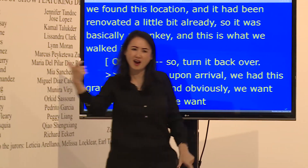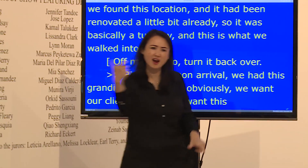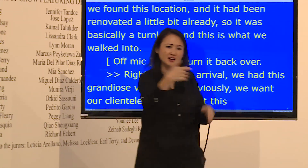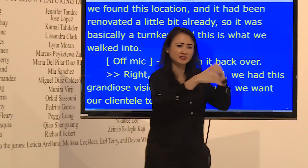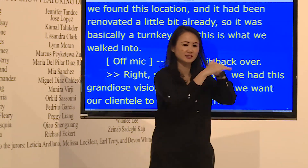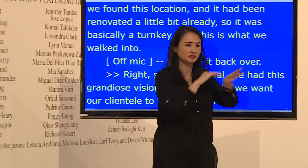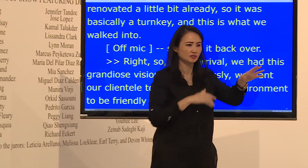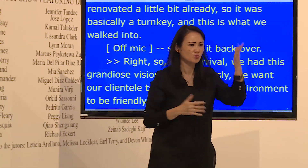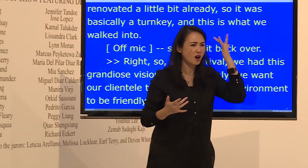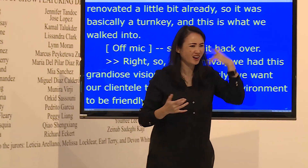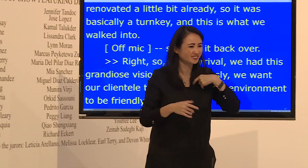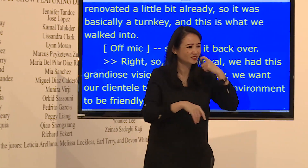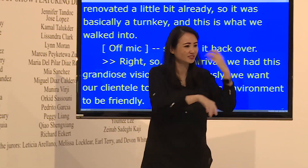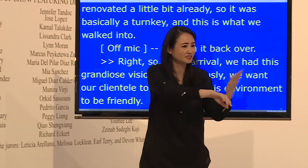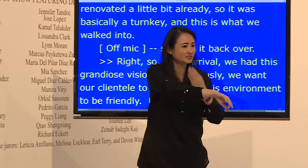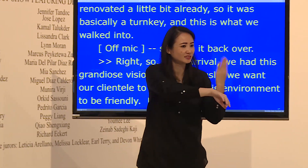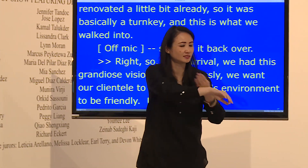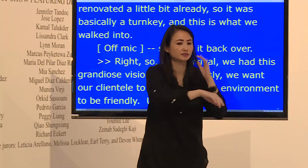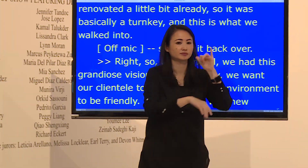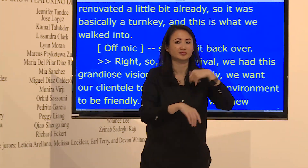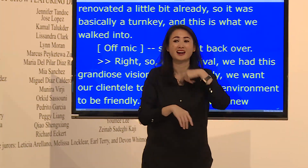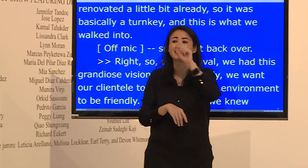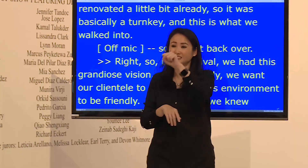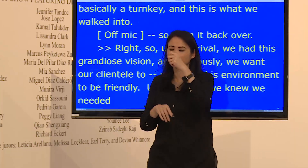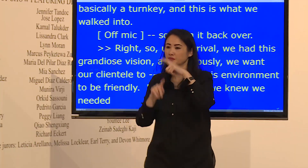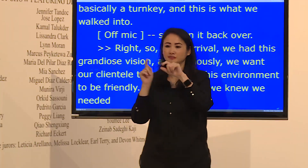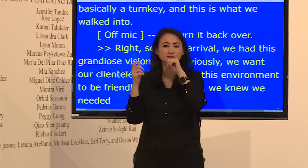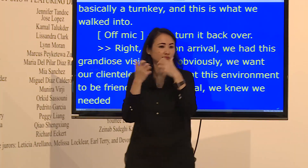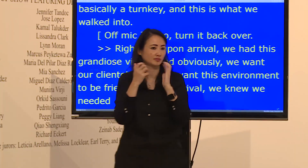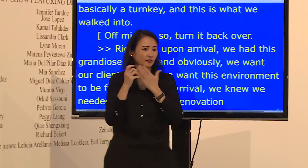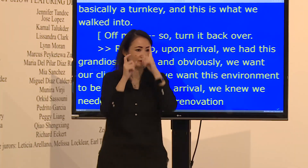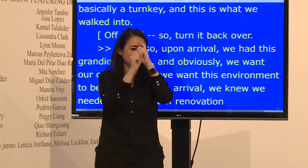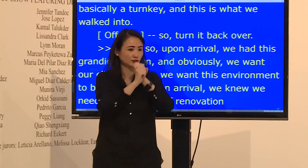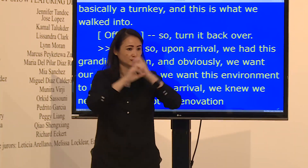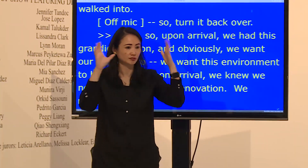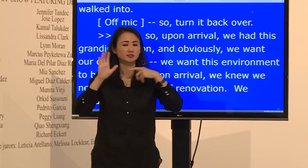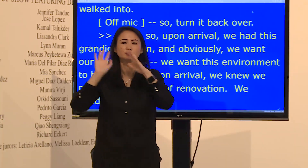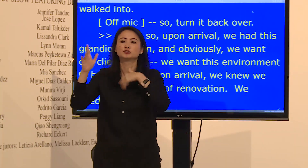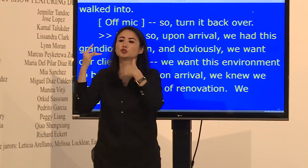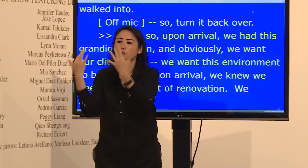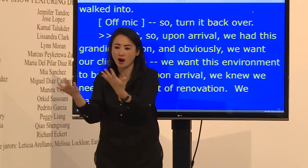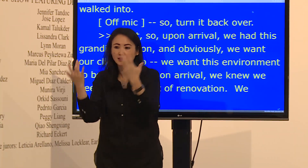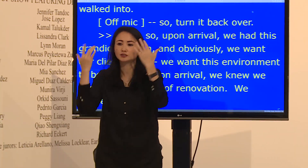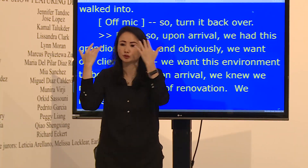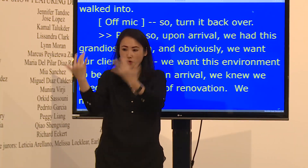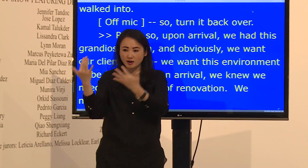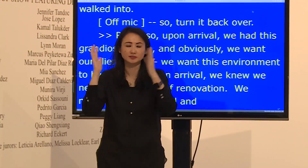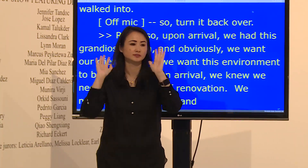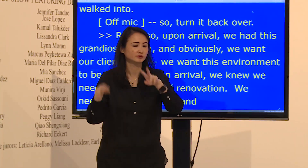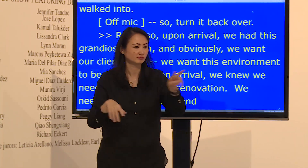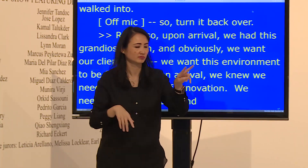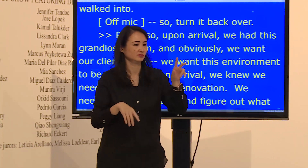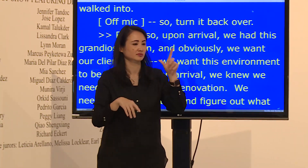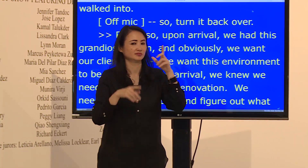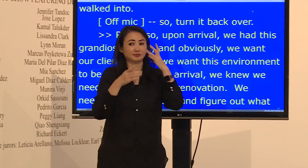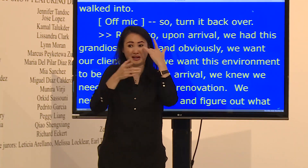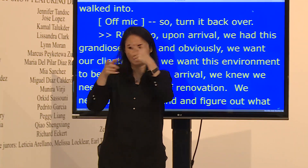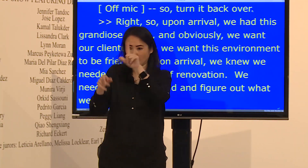run around and figure out what we needed to do to make it deaf friendly. Our vision was to incorporate everybody.